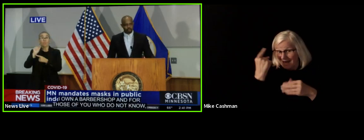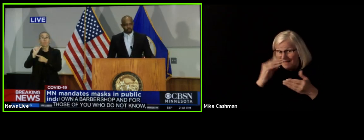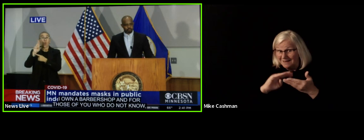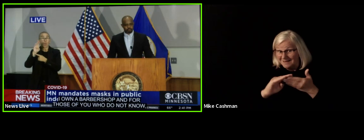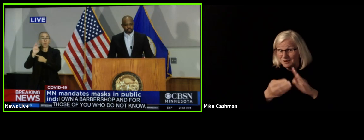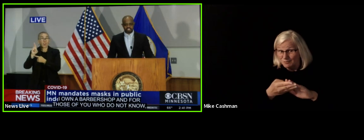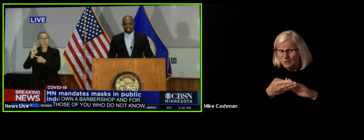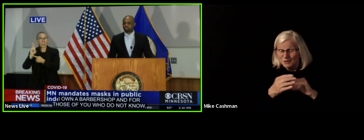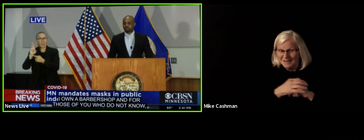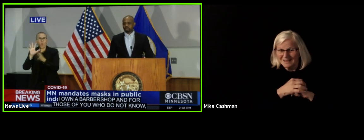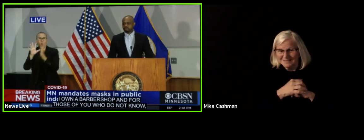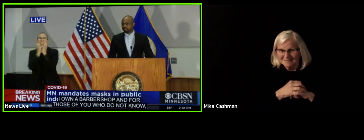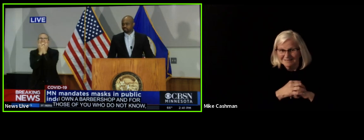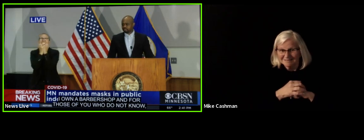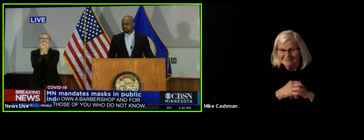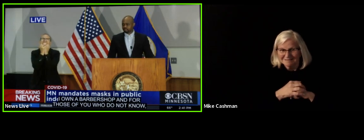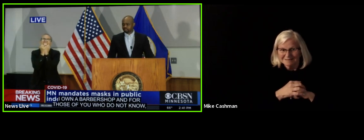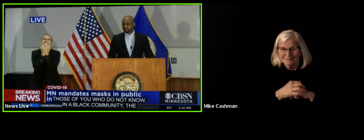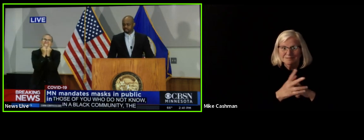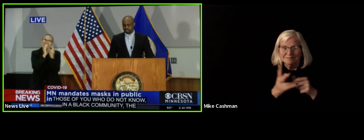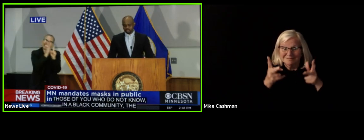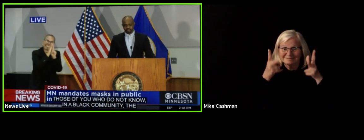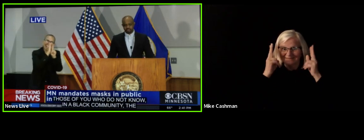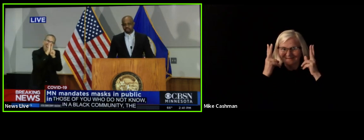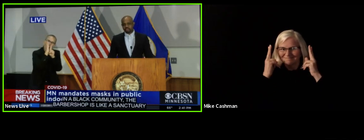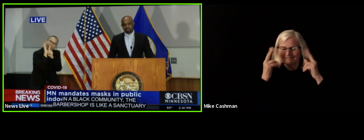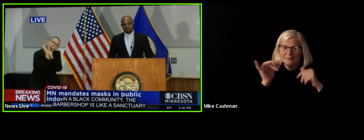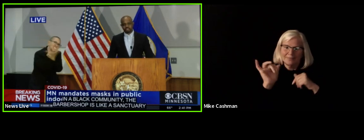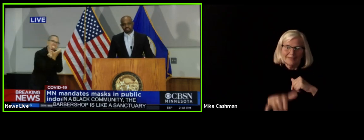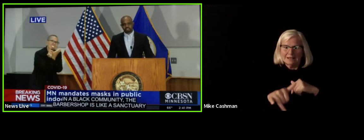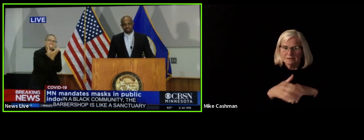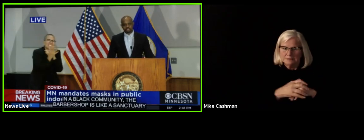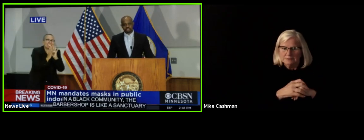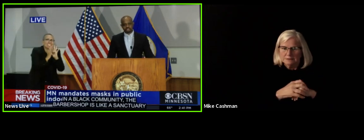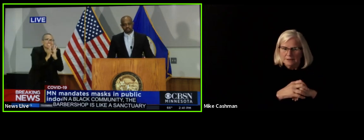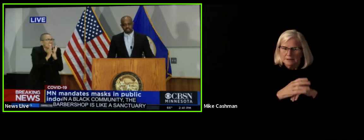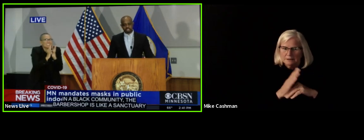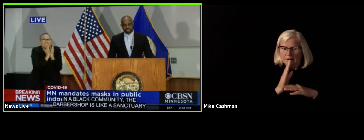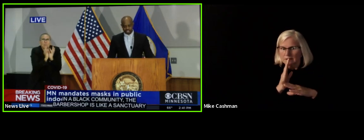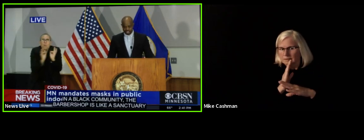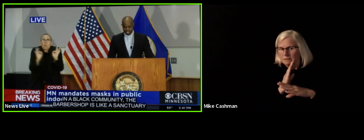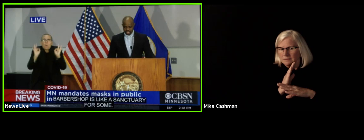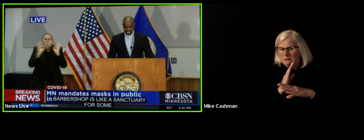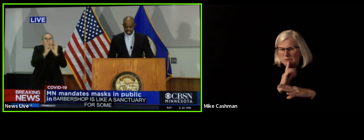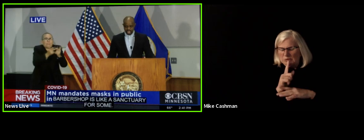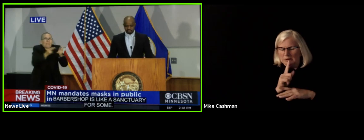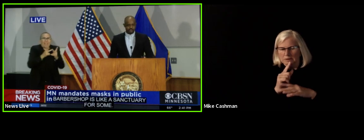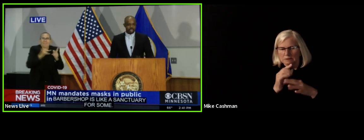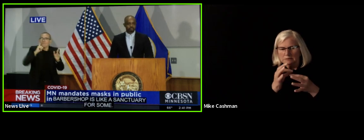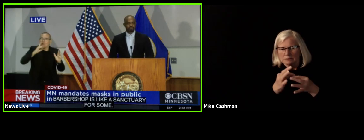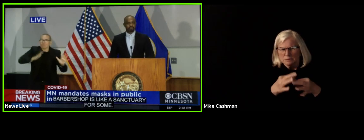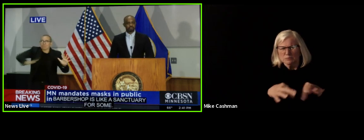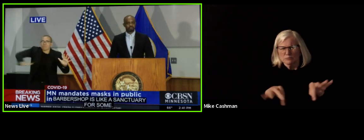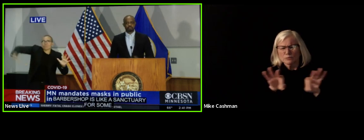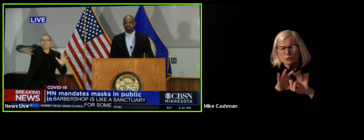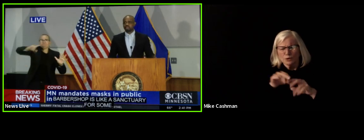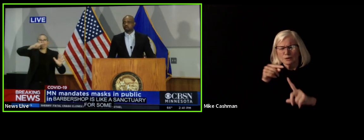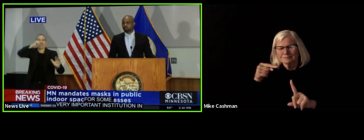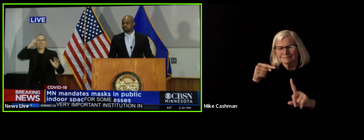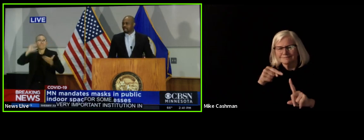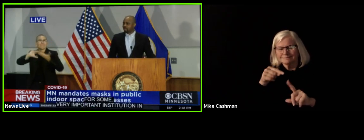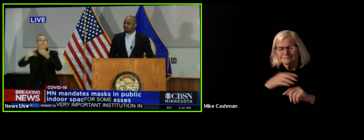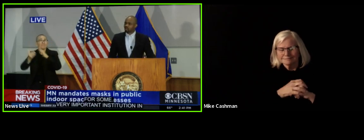a sanctuary for some. A very important institution in our community. And I've grappled with when